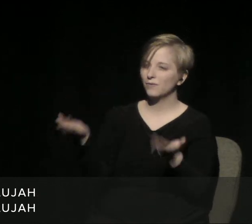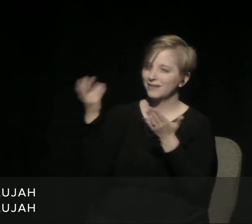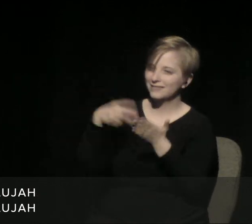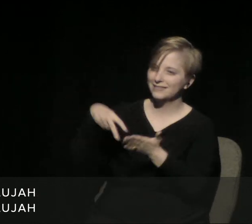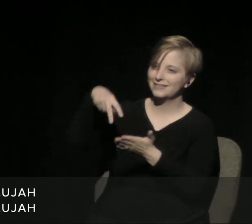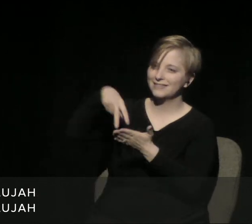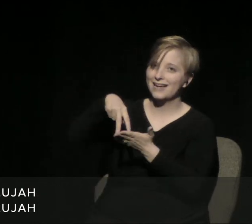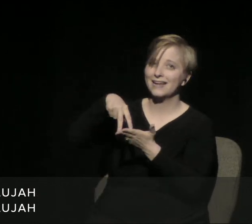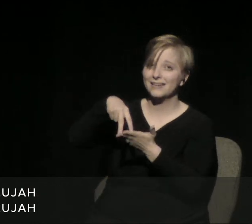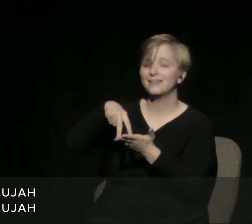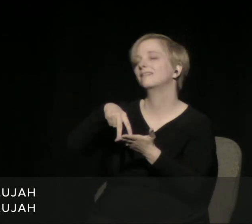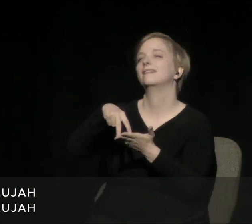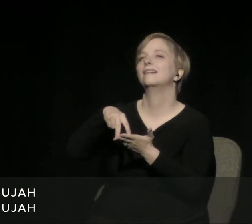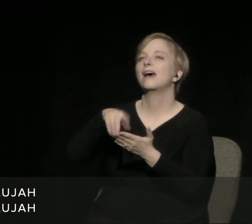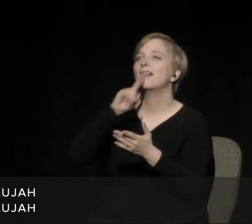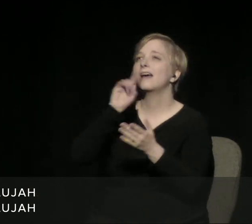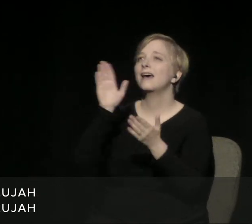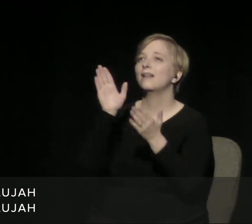With this challenge.